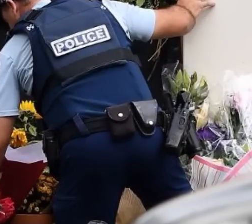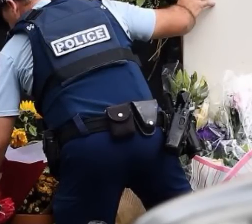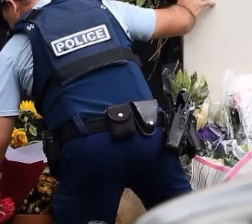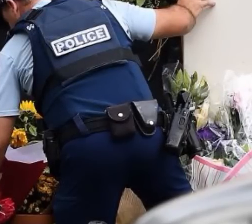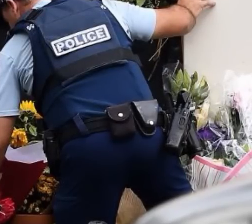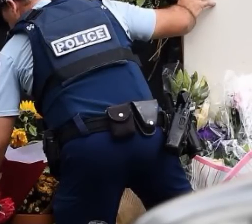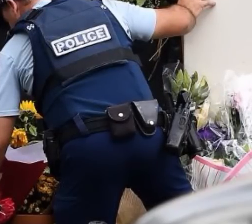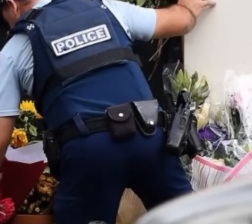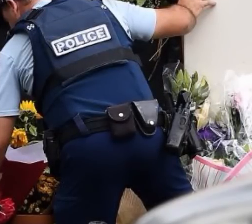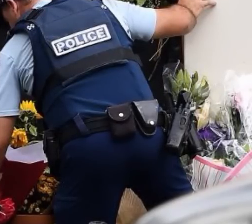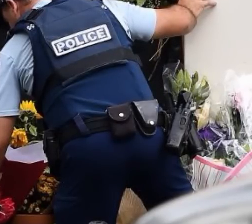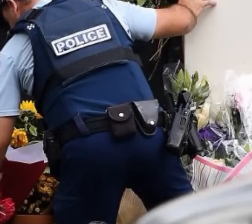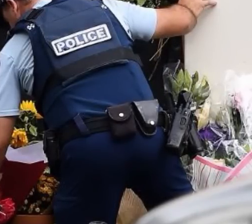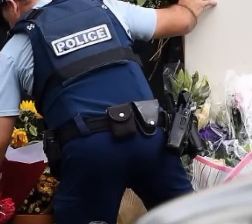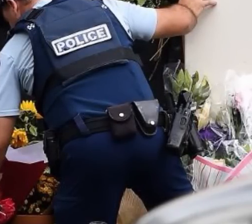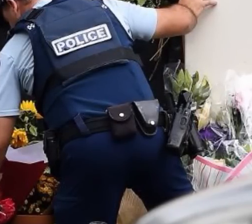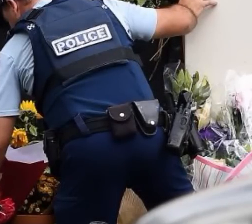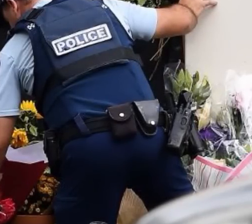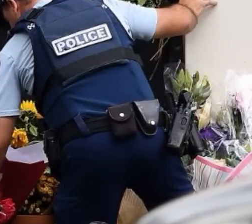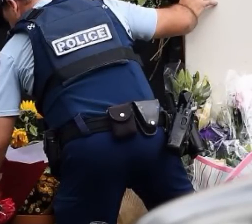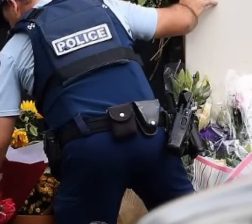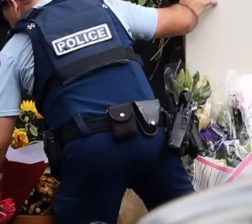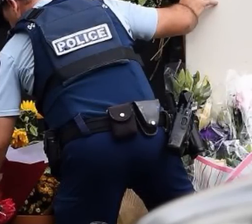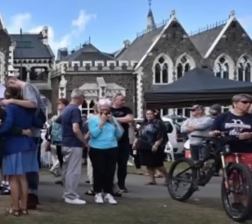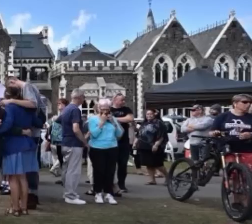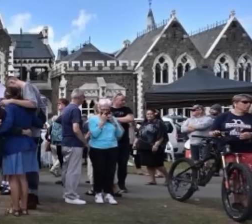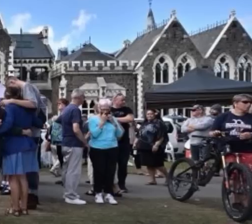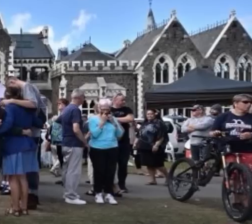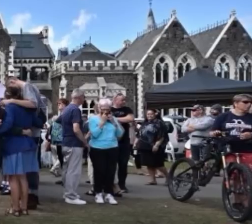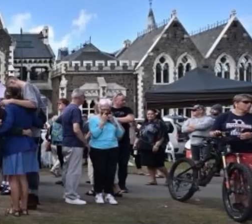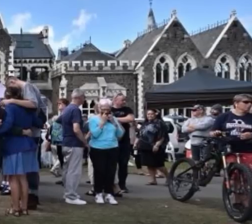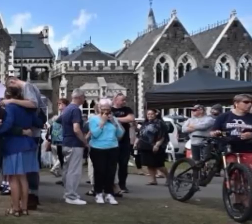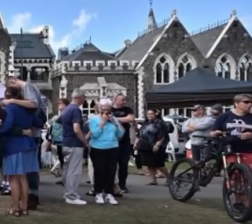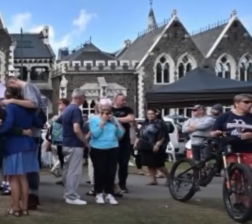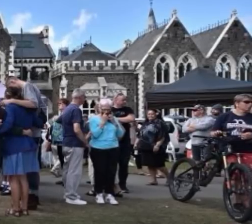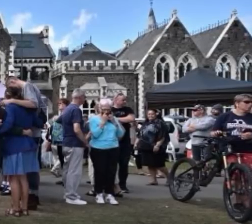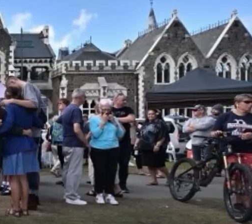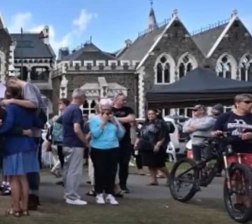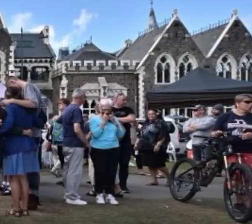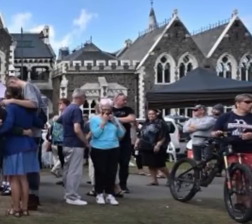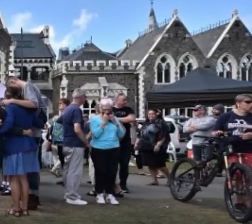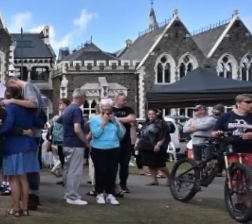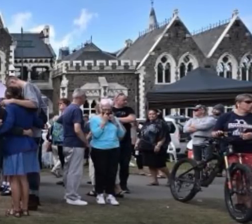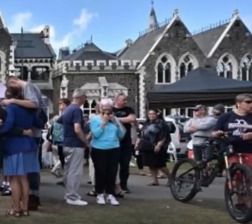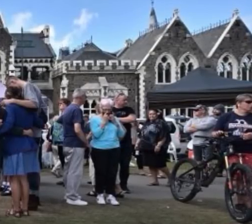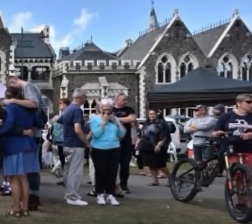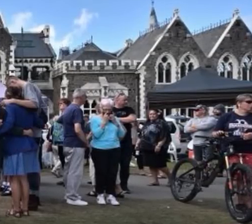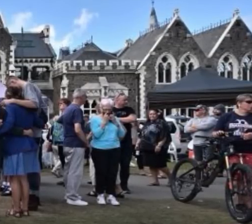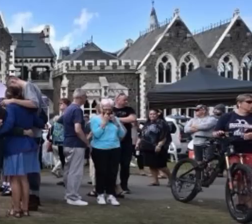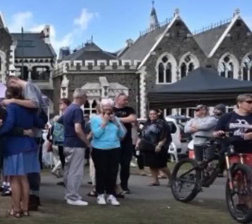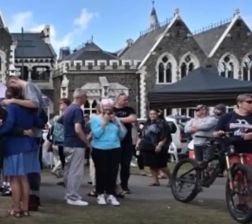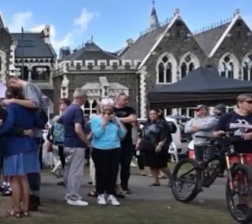in Christchurch are also meeting face-to-face with those affected so they can tell them directly about what their immigration requirements